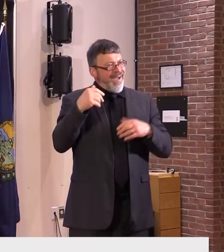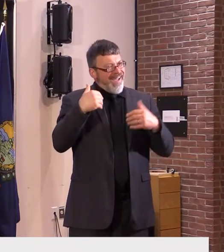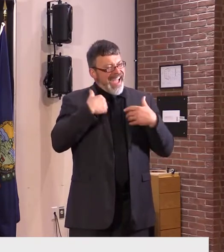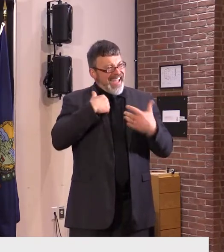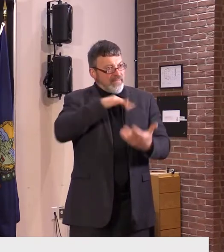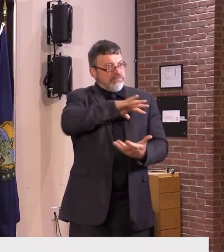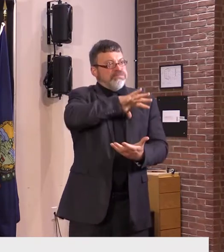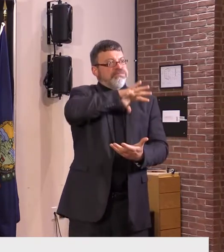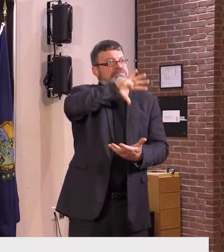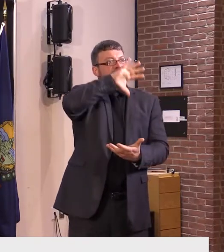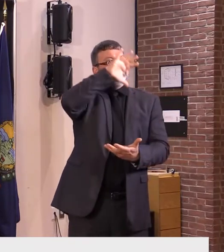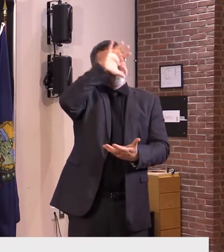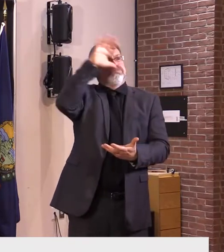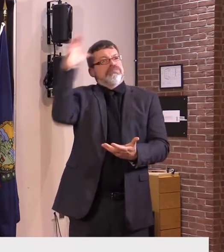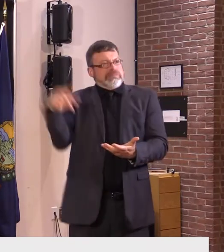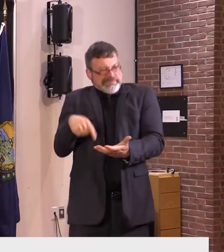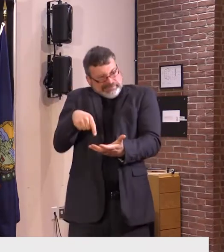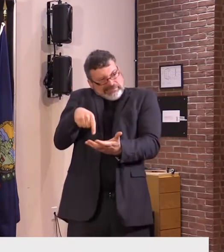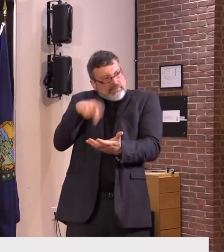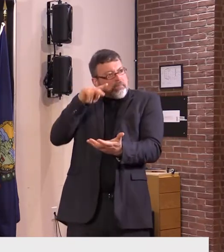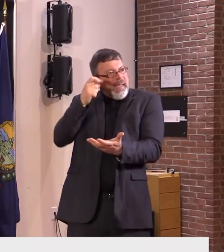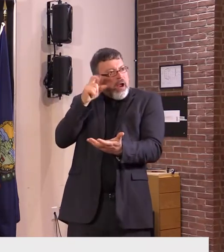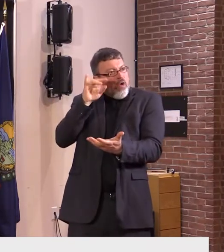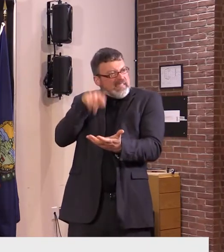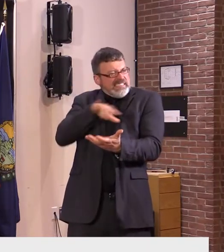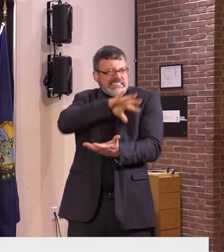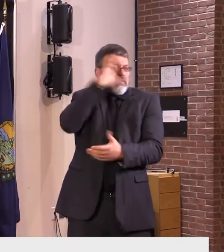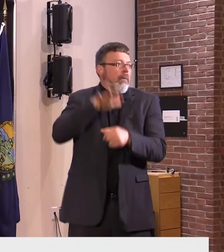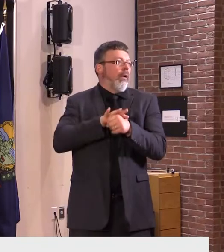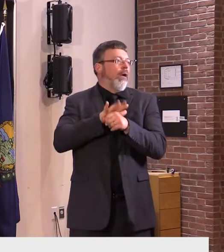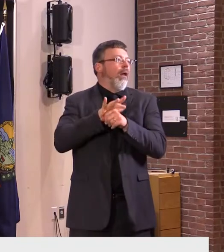to your healthcare provider if you test positive.